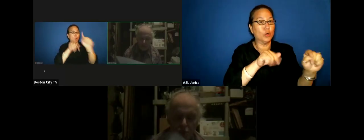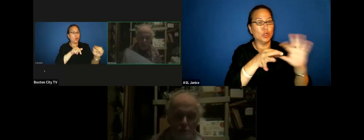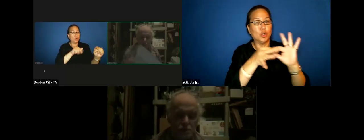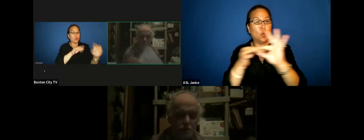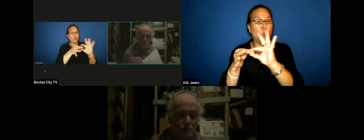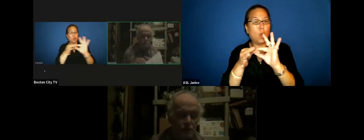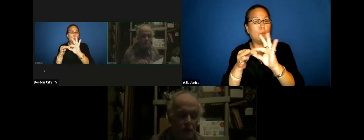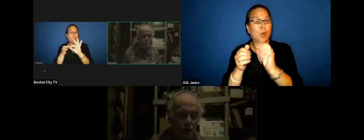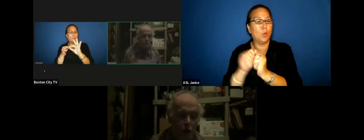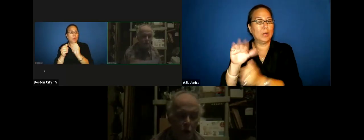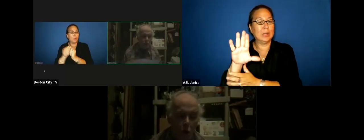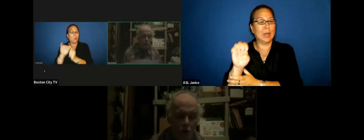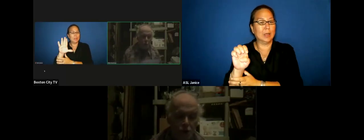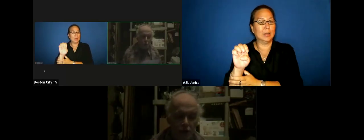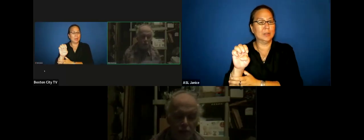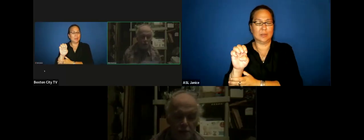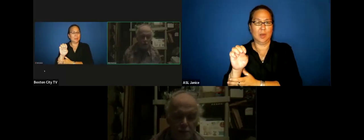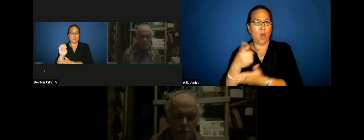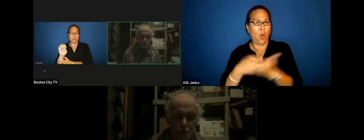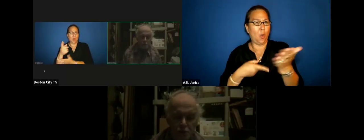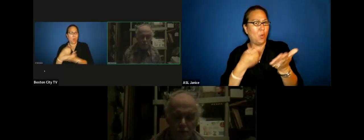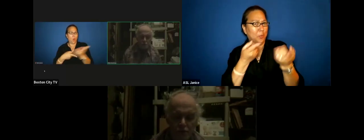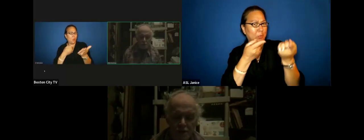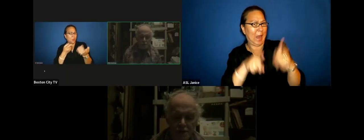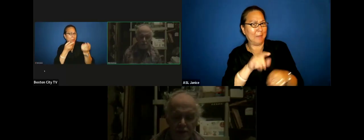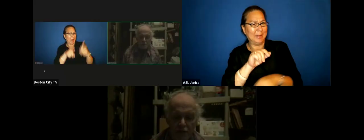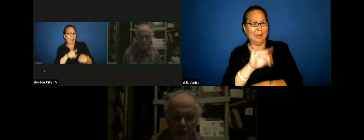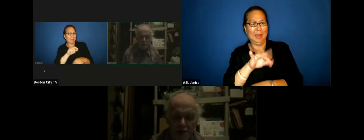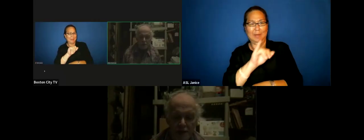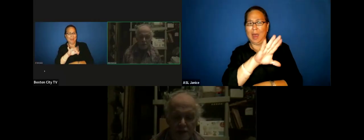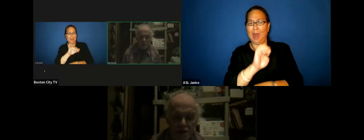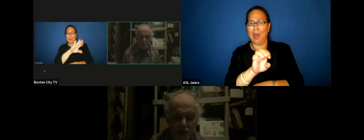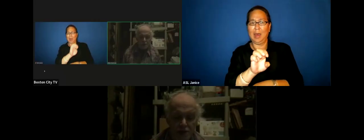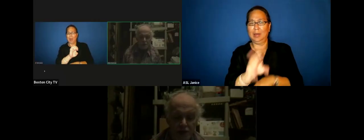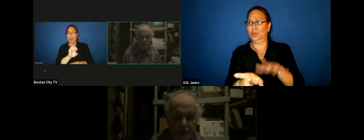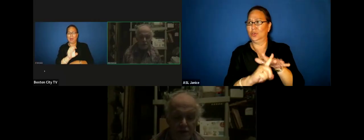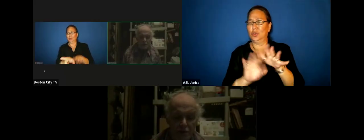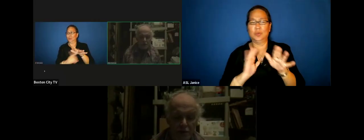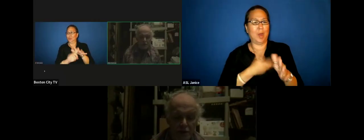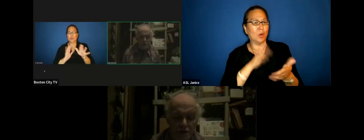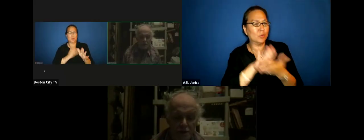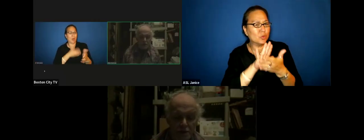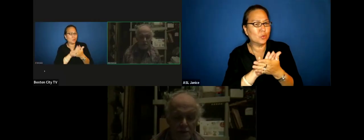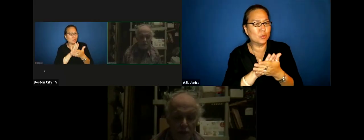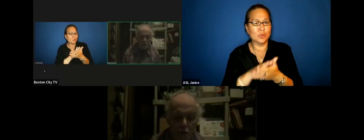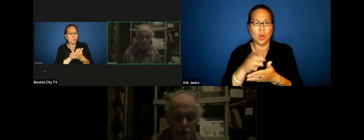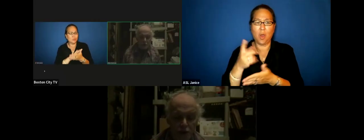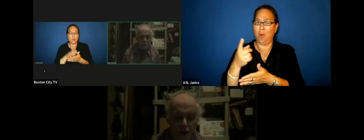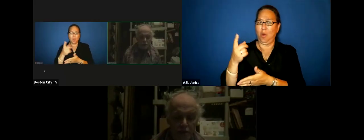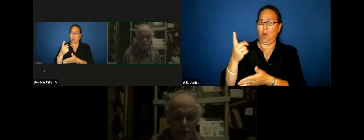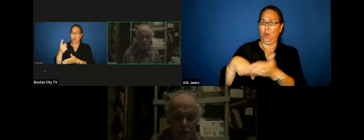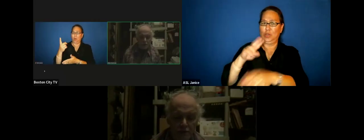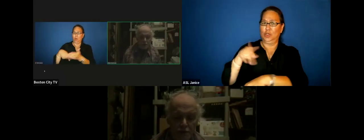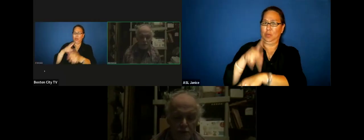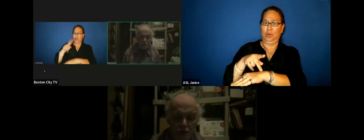enter our schools? What should our principals do if they discover ICE agents outside their buildings? What